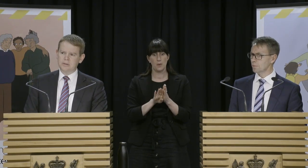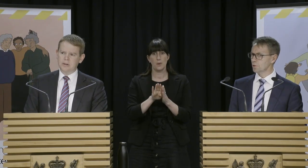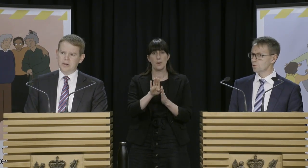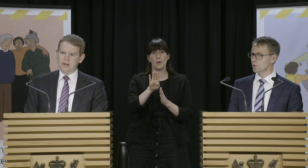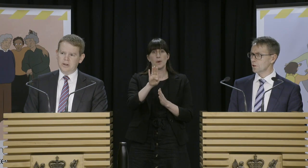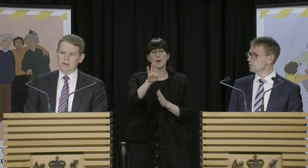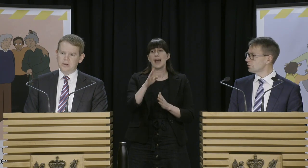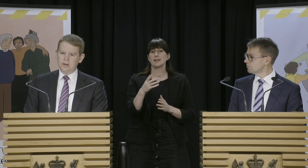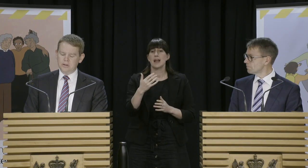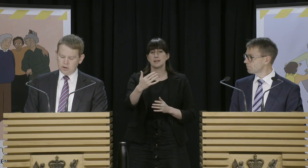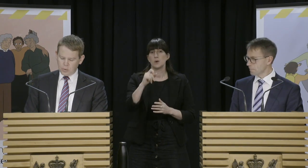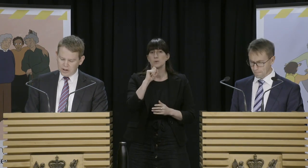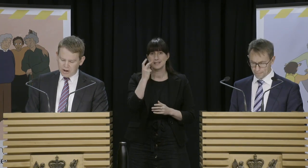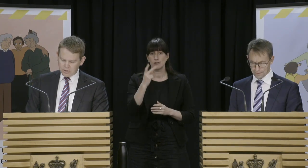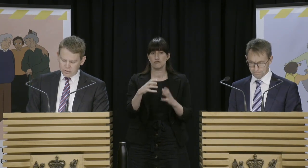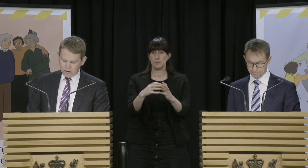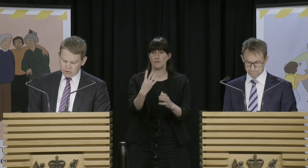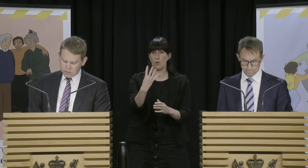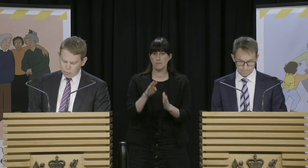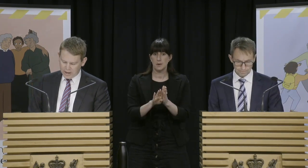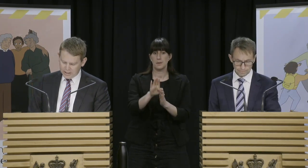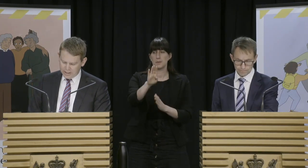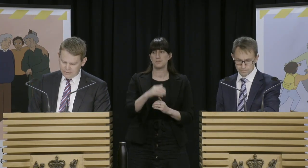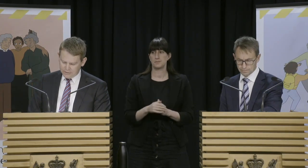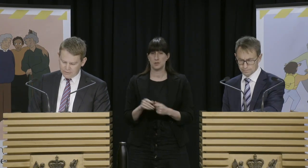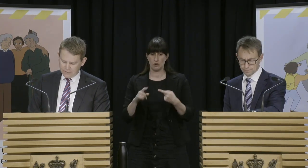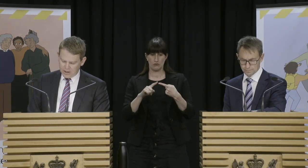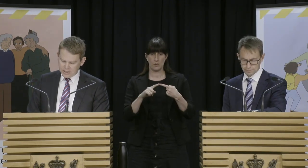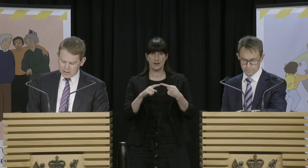as that comes online too. So just quickly running through those in Group 1,